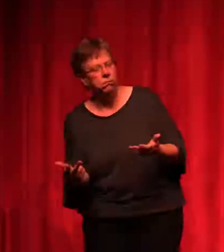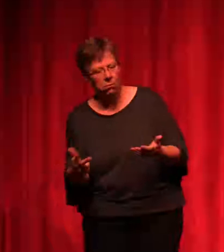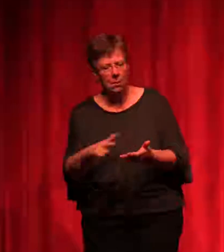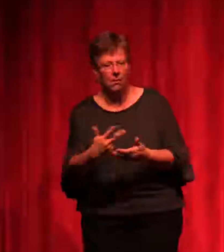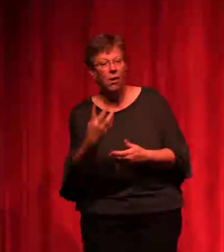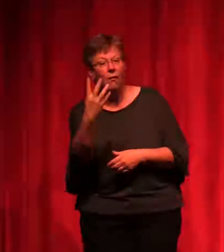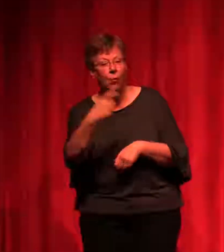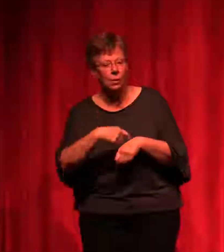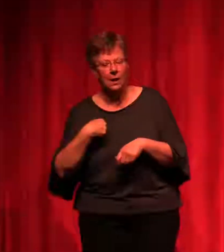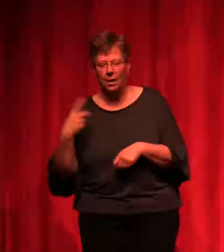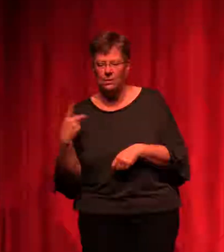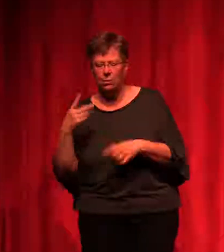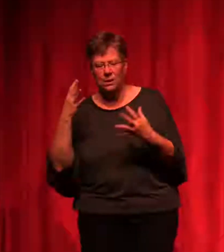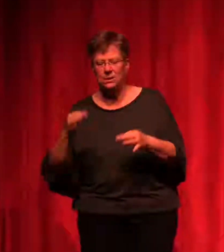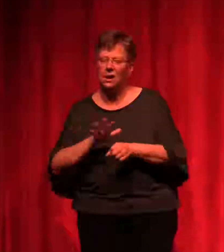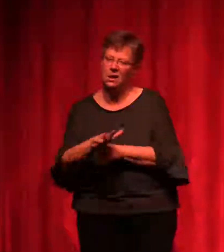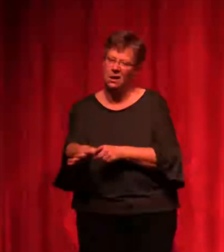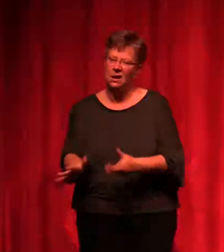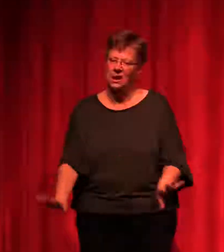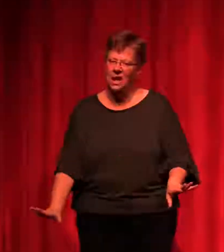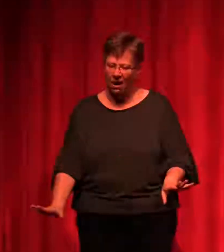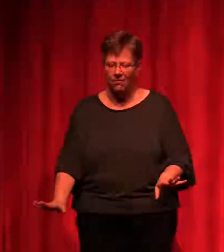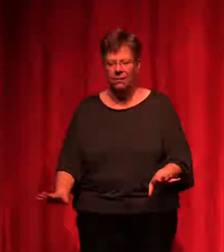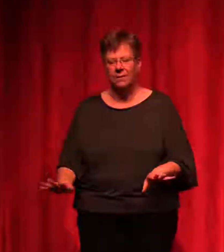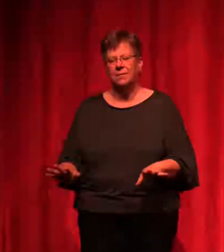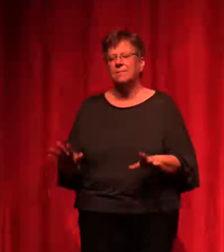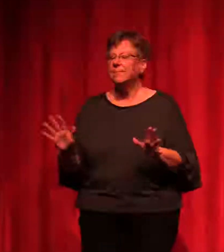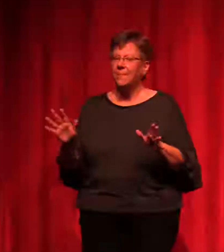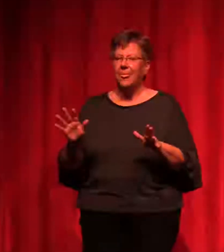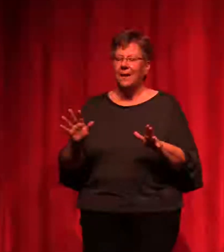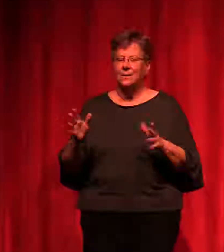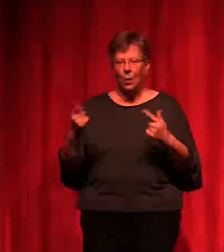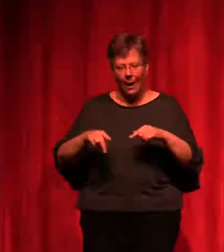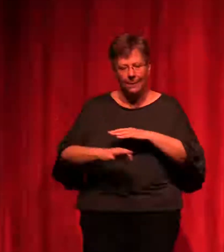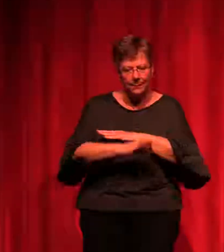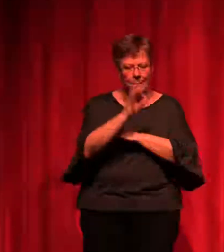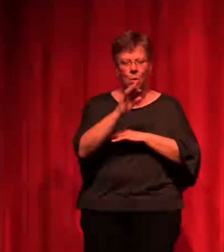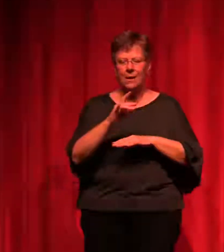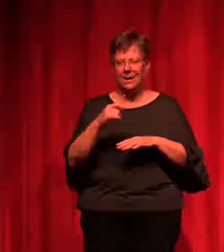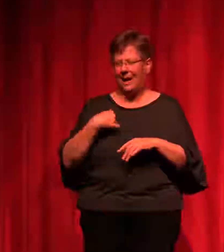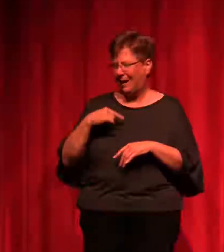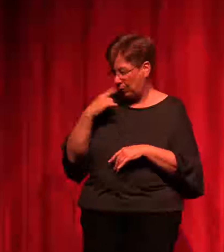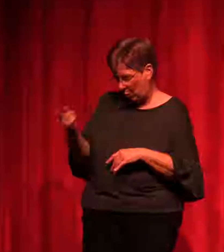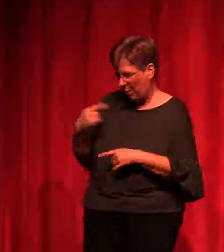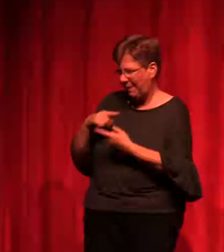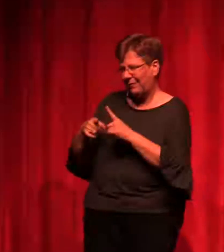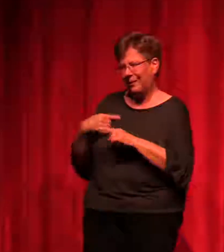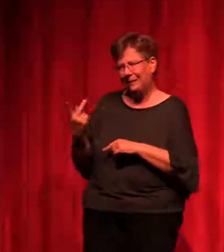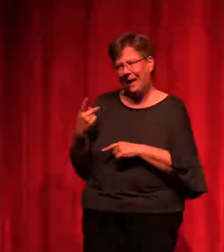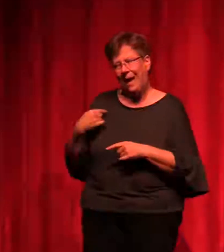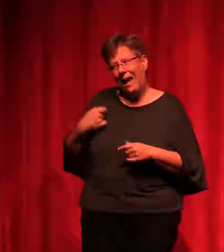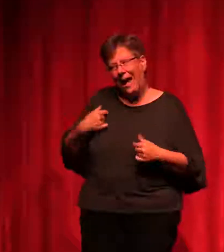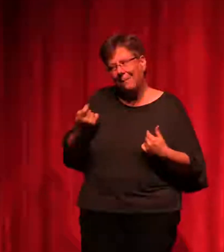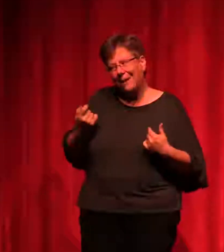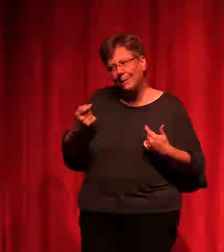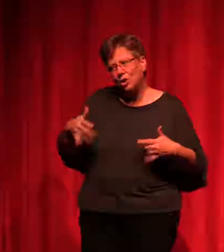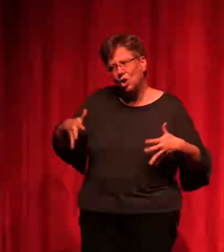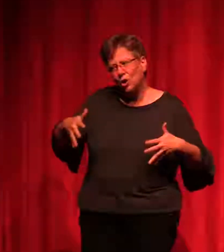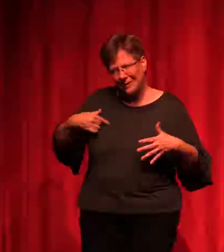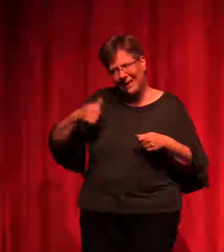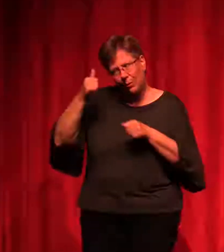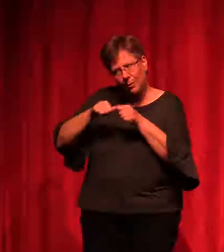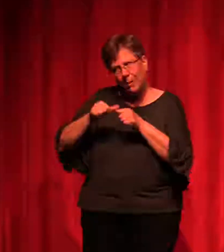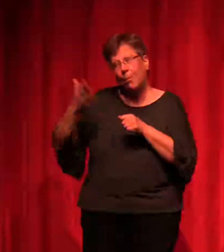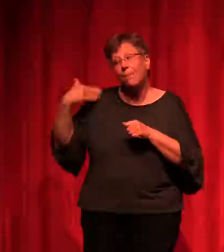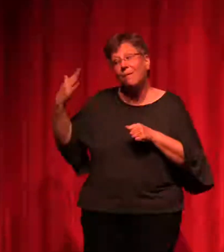enough. So I said to Gregory that morning, I said, I'm a little nervous about this, we got to be careful, and we